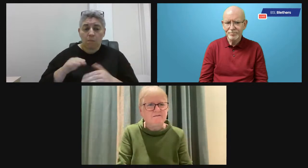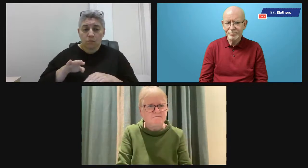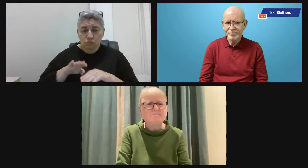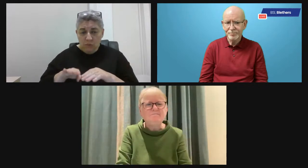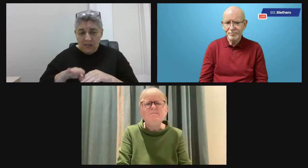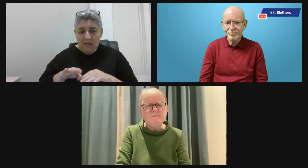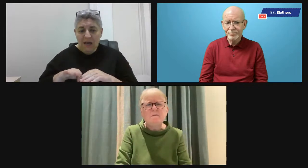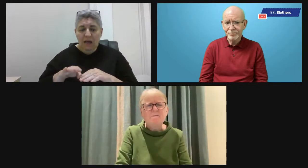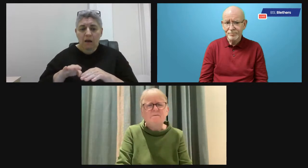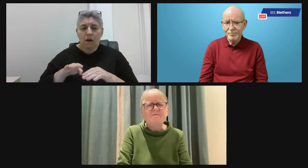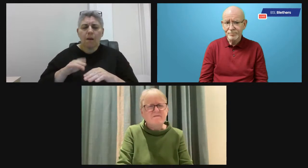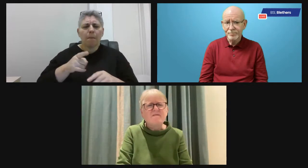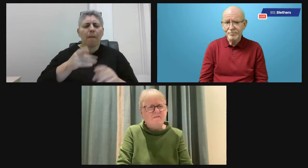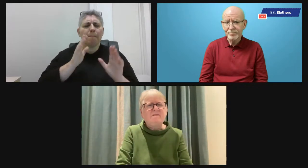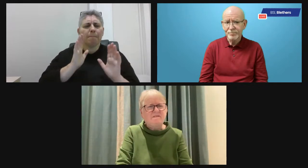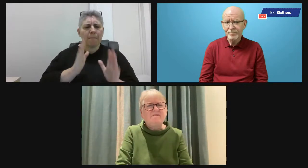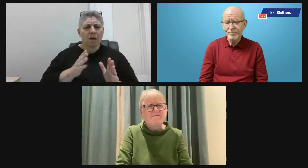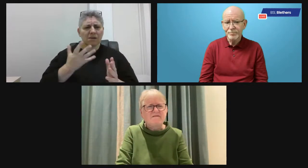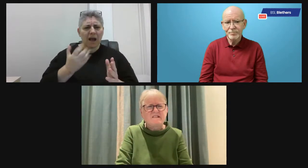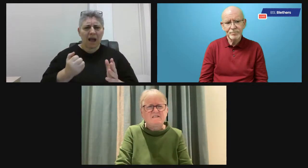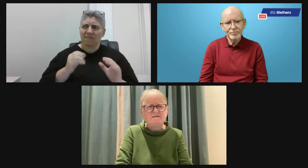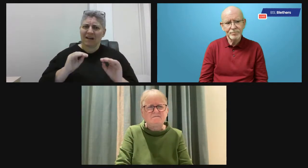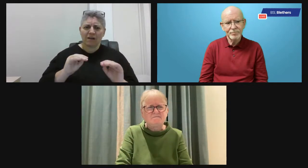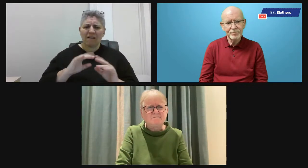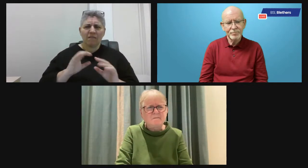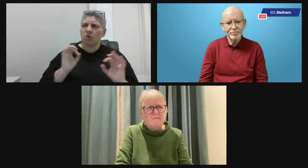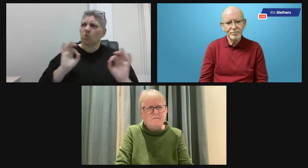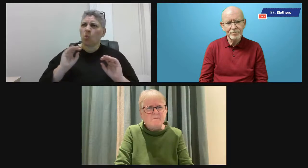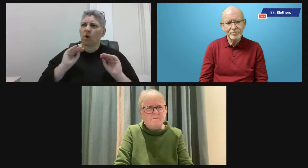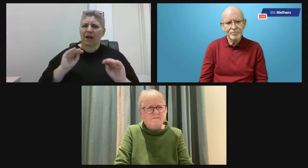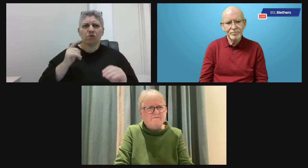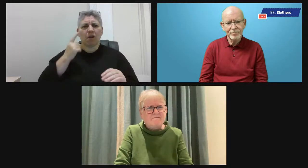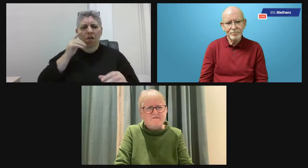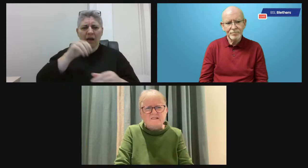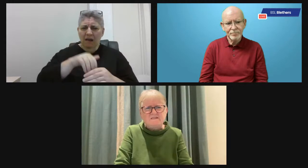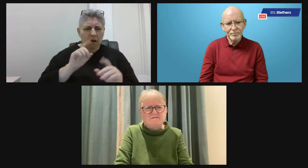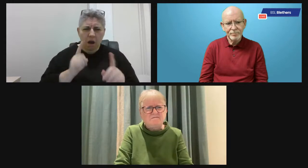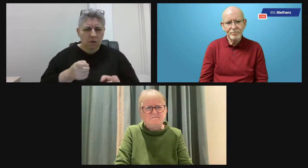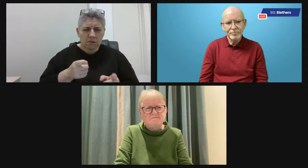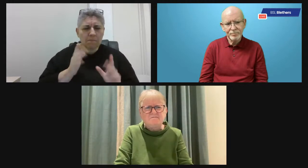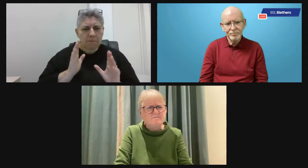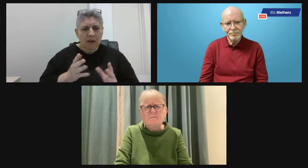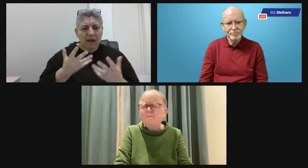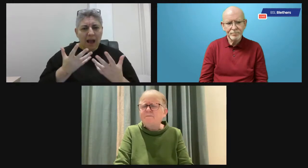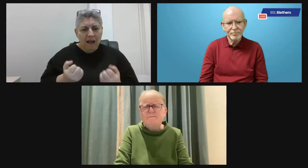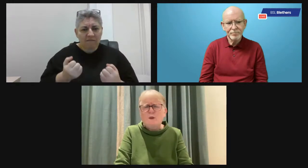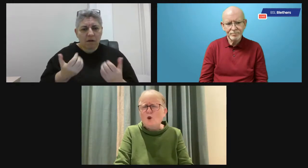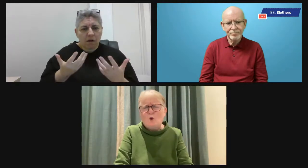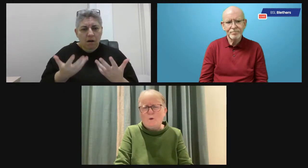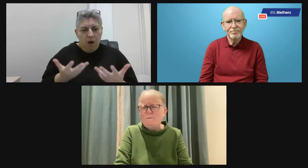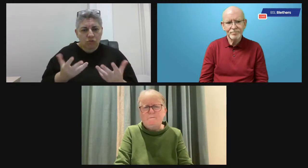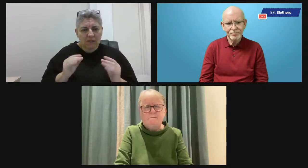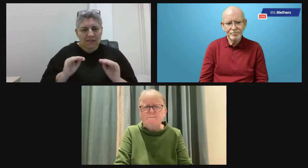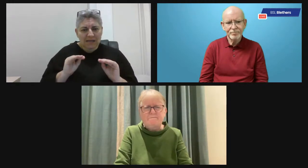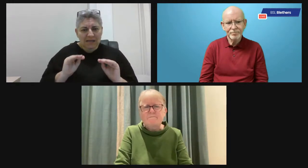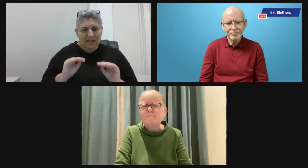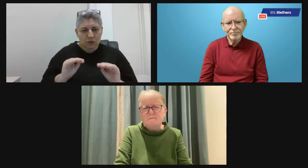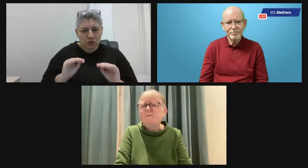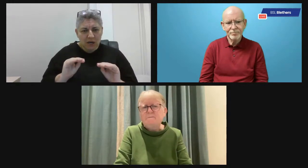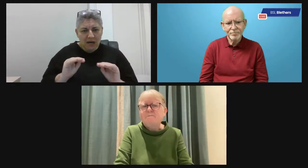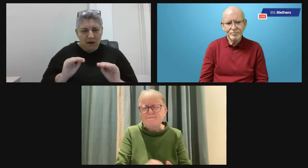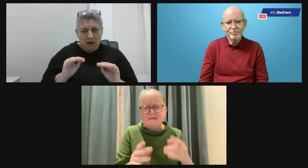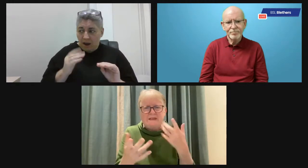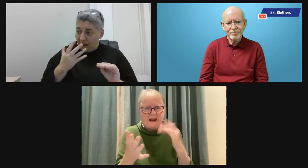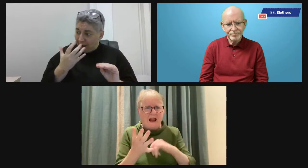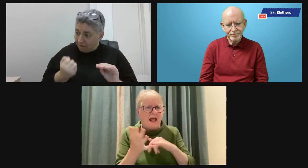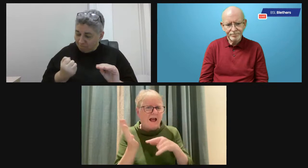them progress. So just to clarify, you welcome new members. So if you've not got any teaching or